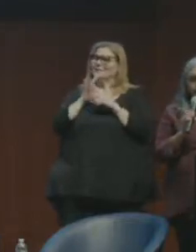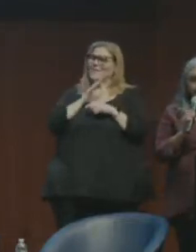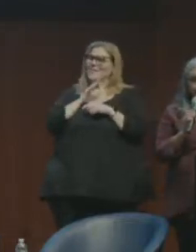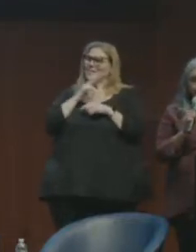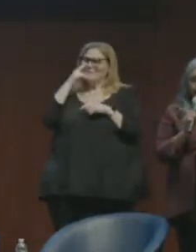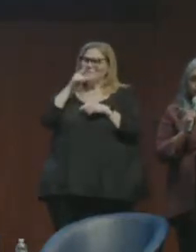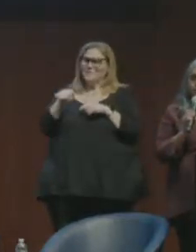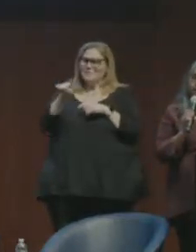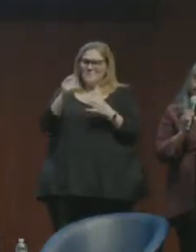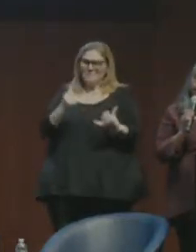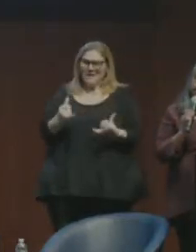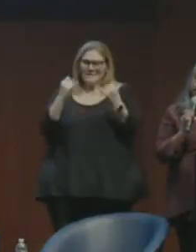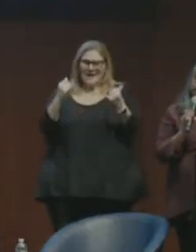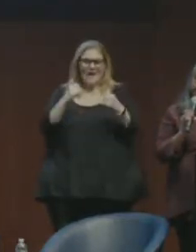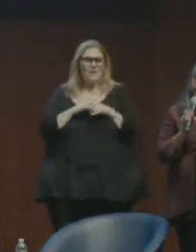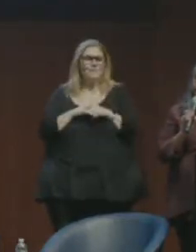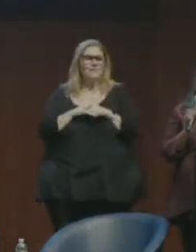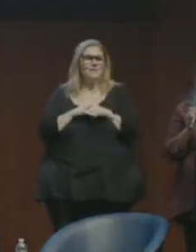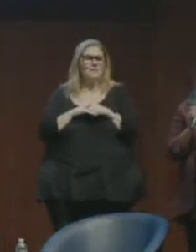you right now.